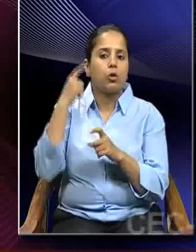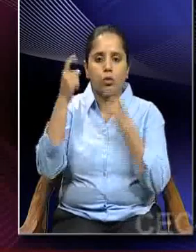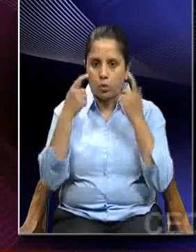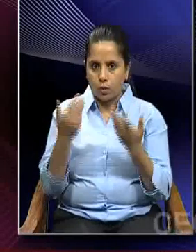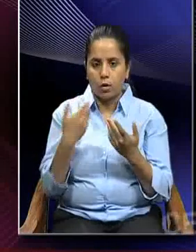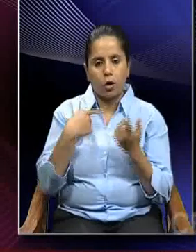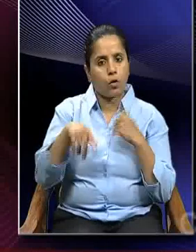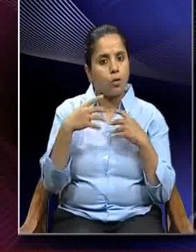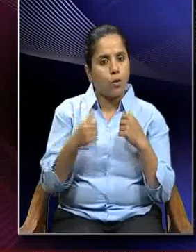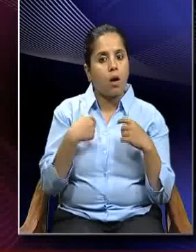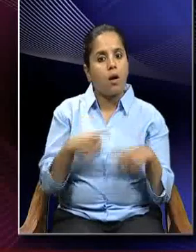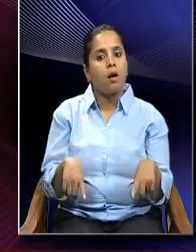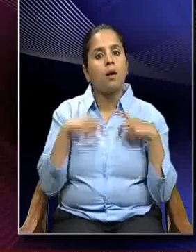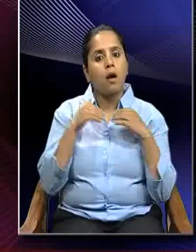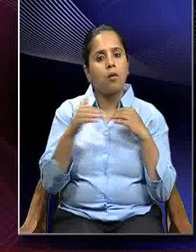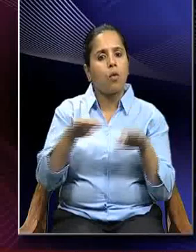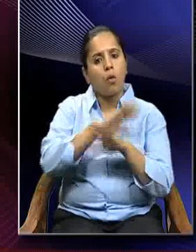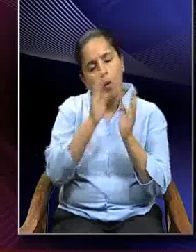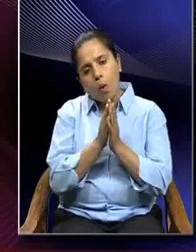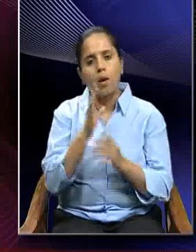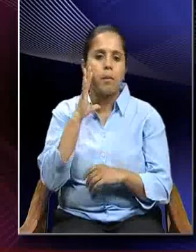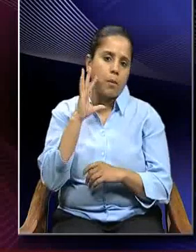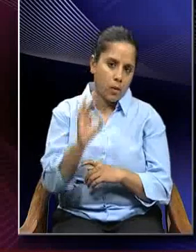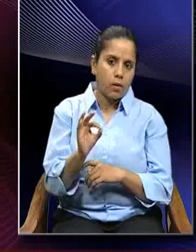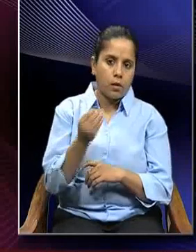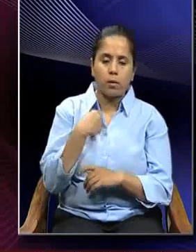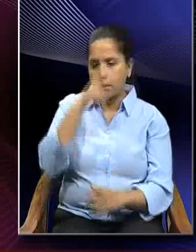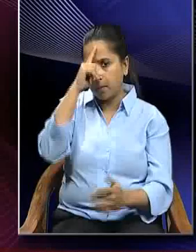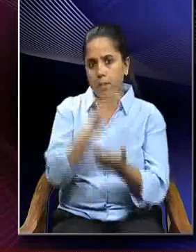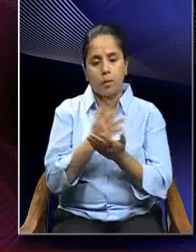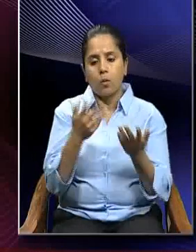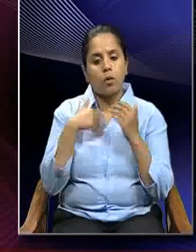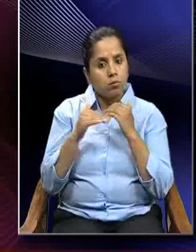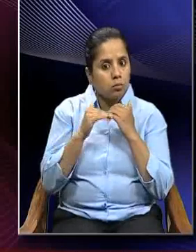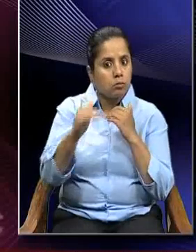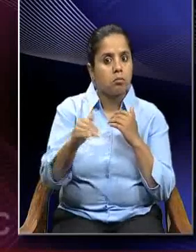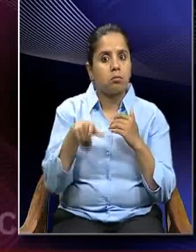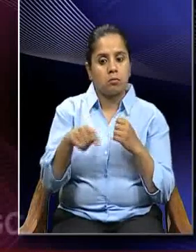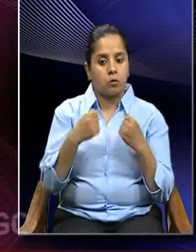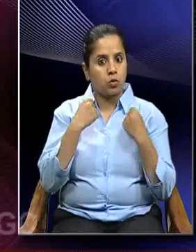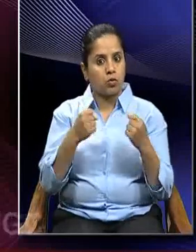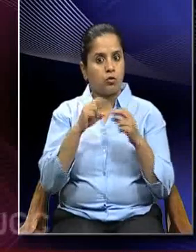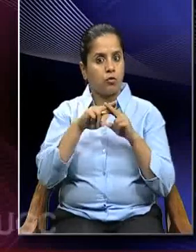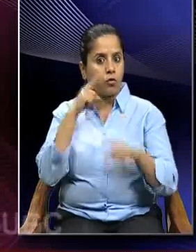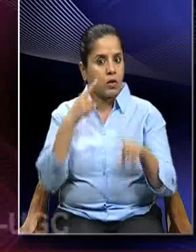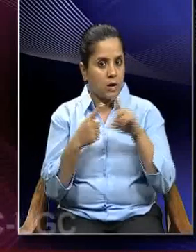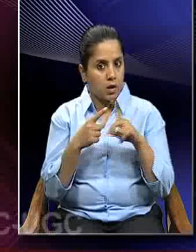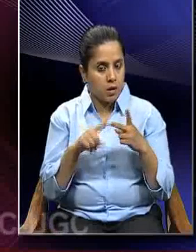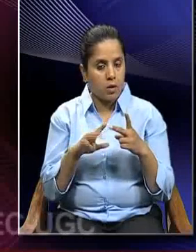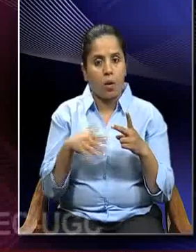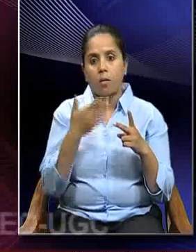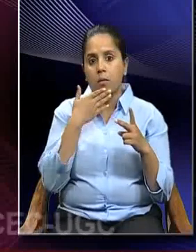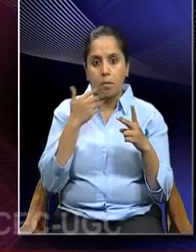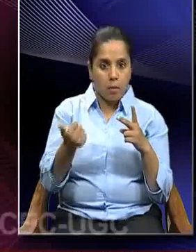that survival of all is important. We don't believe into survival of the fittest or survival of the